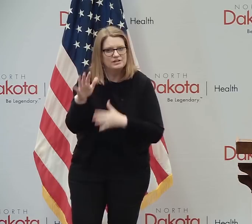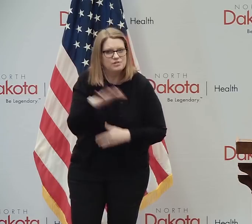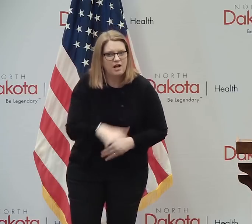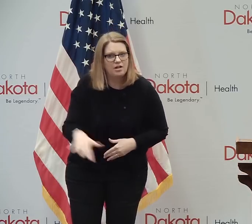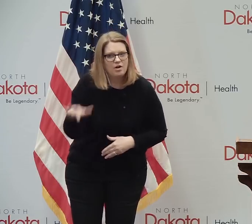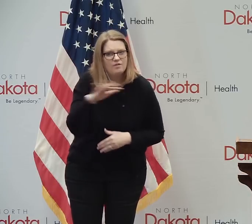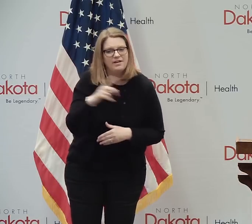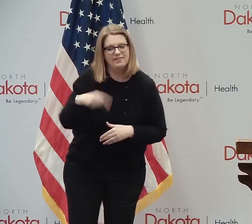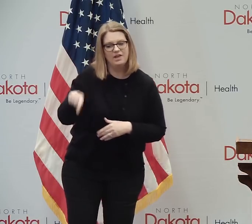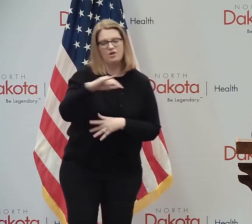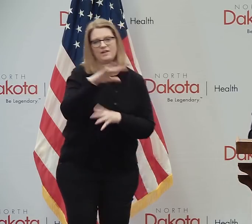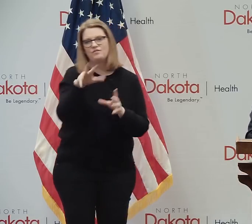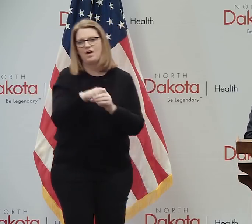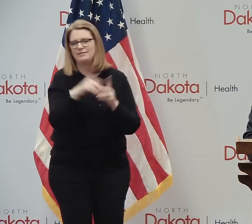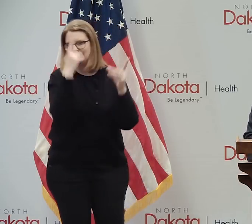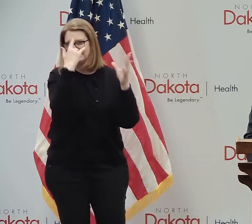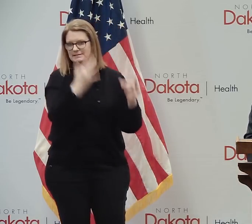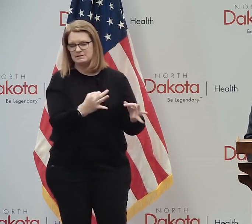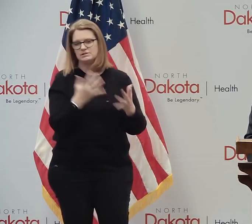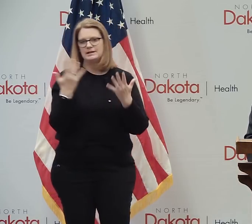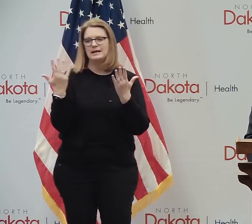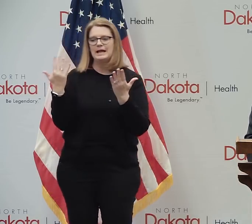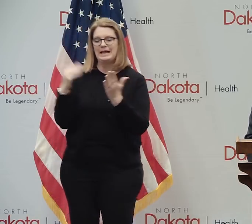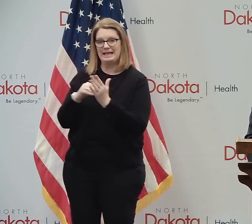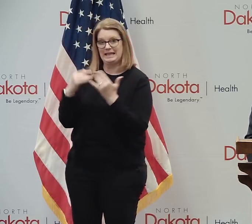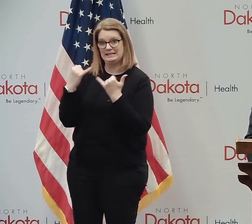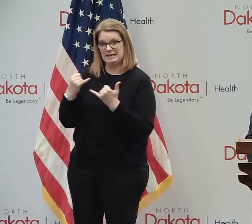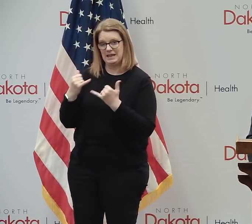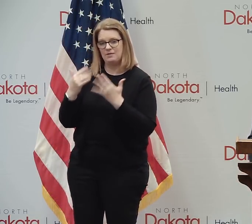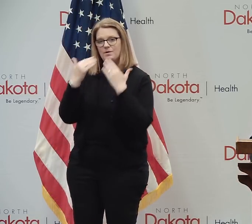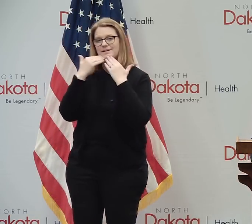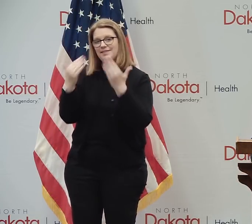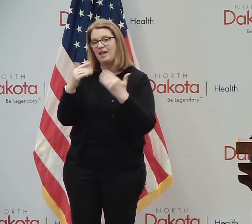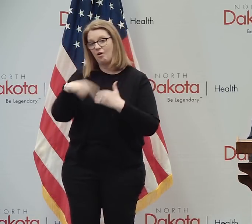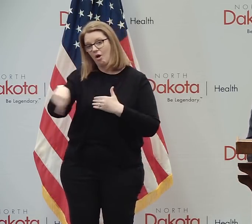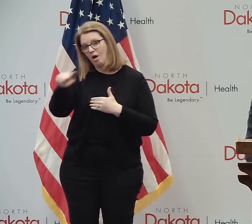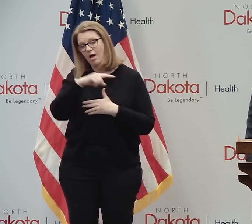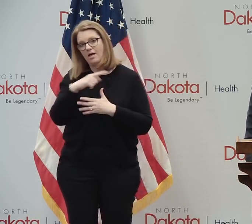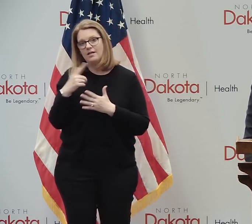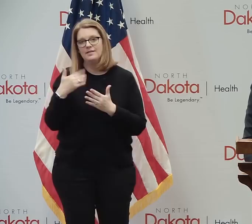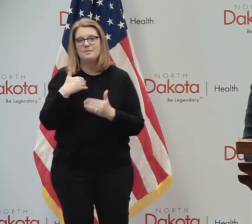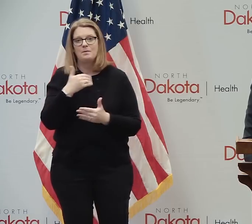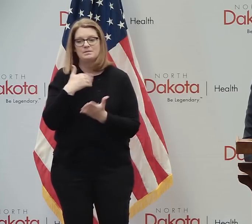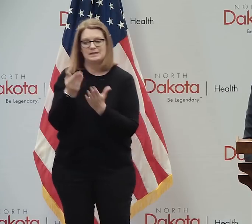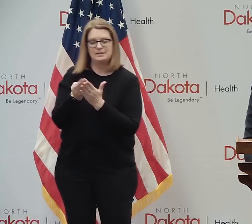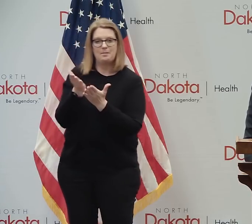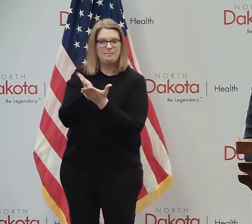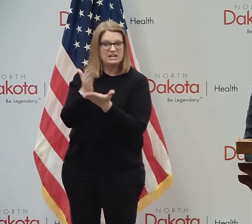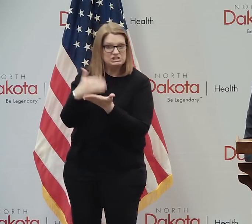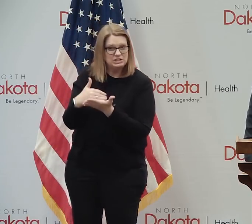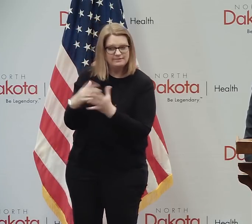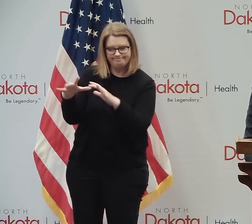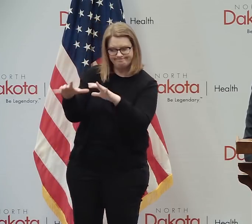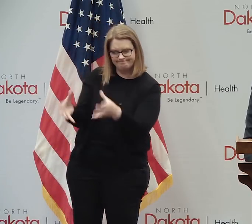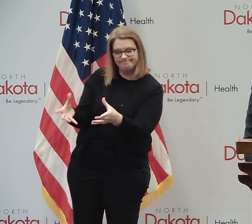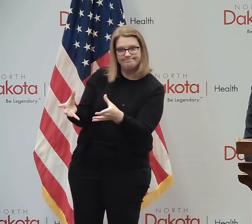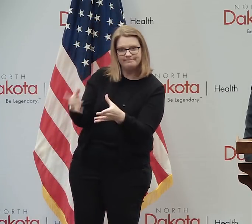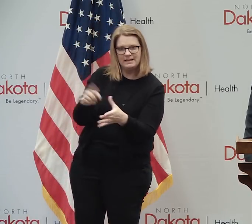that are involved in the decisions. And again today, I want to thank all the members of the budget section who supported